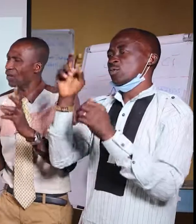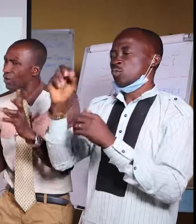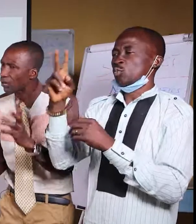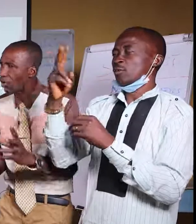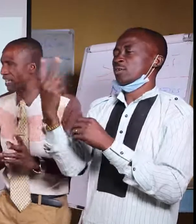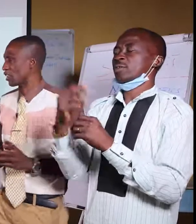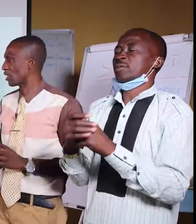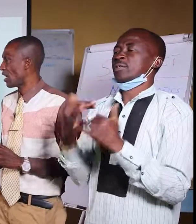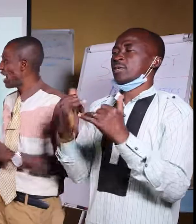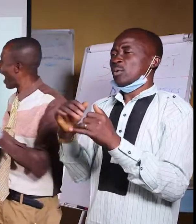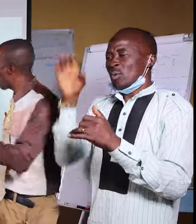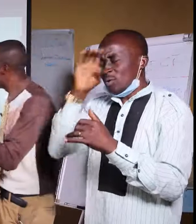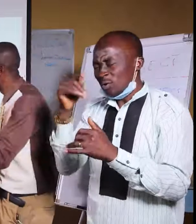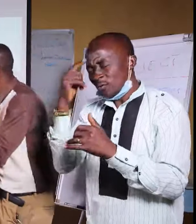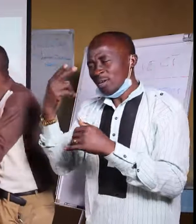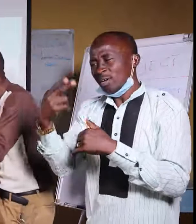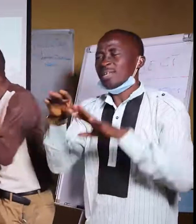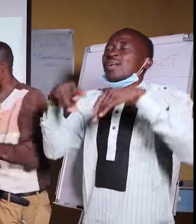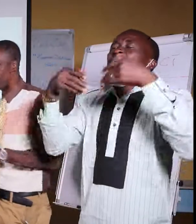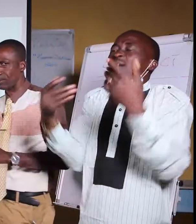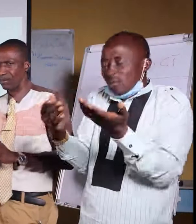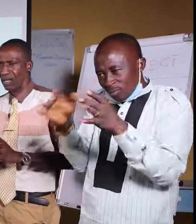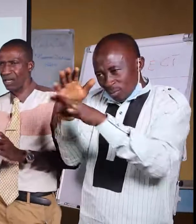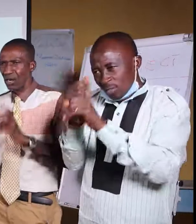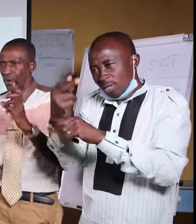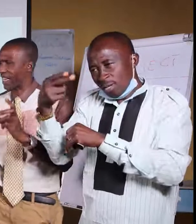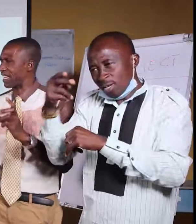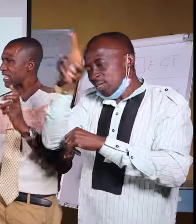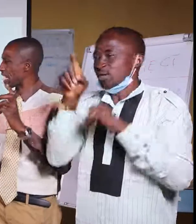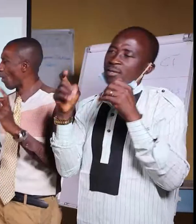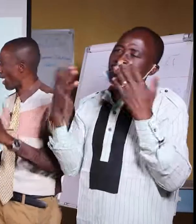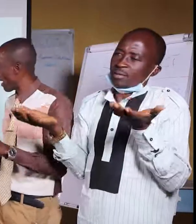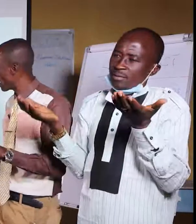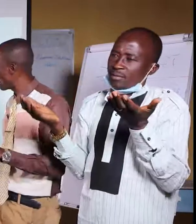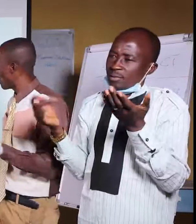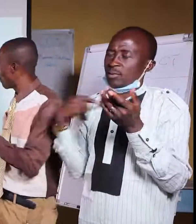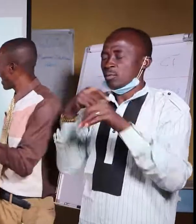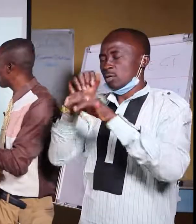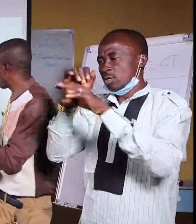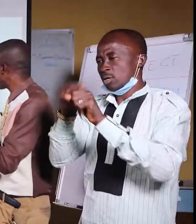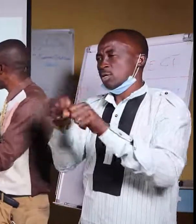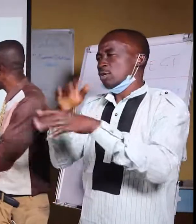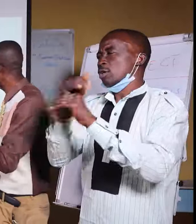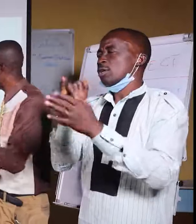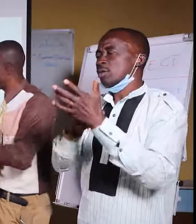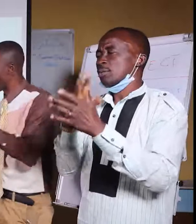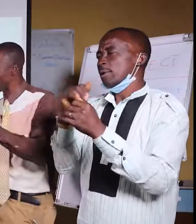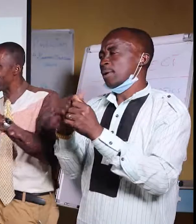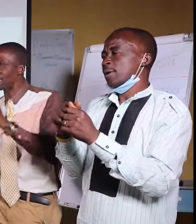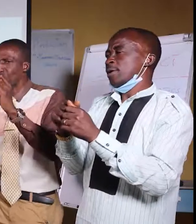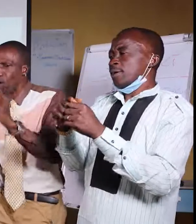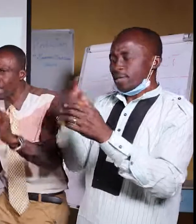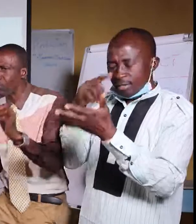We are looking for H. How do we get our H? We can get our H by dividing both sides